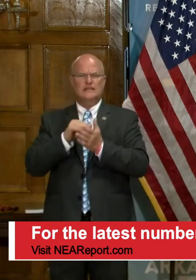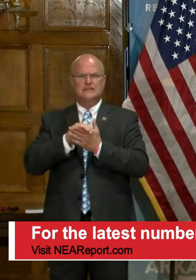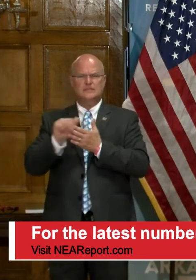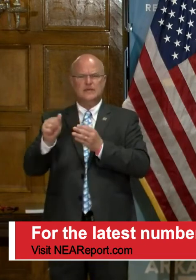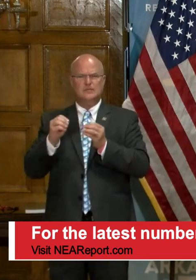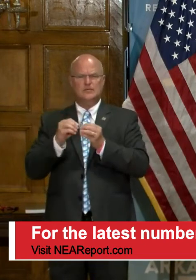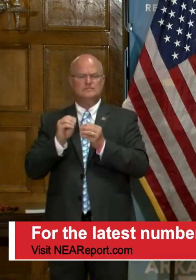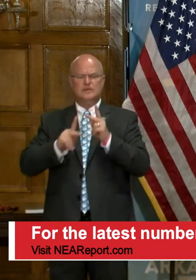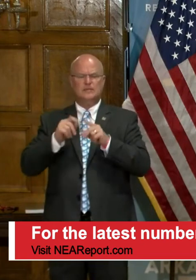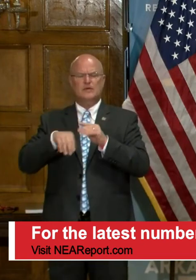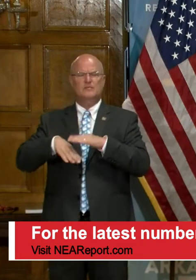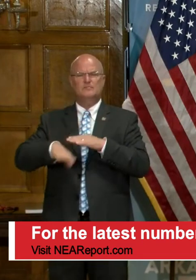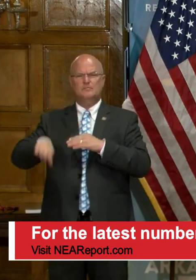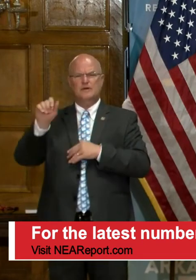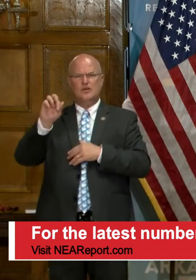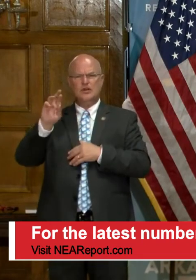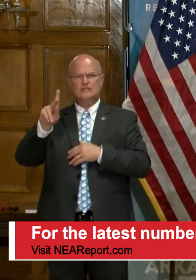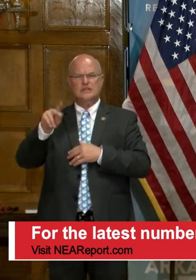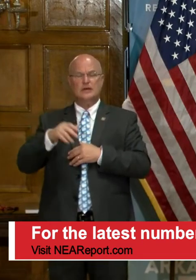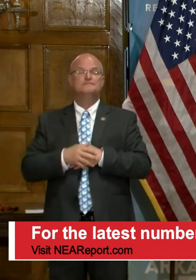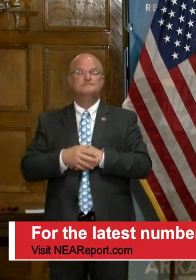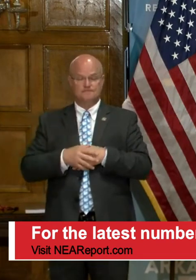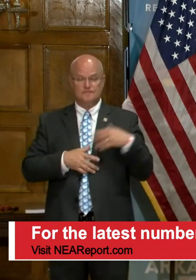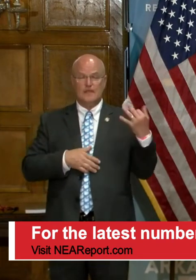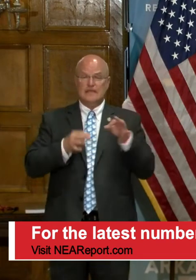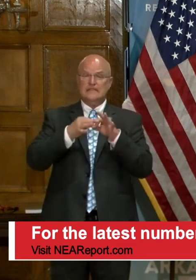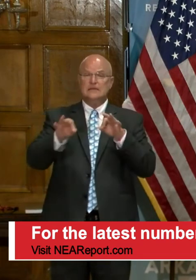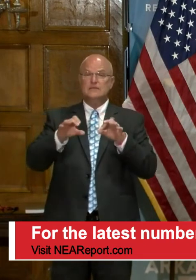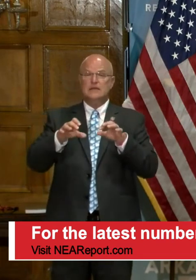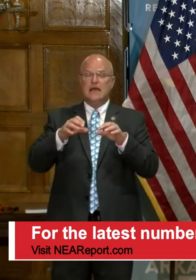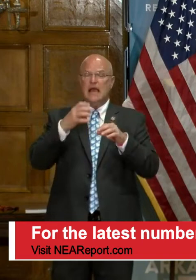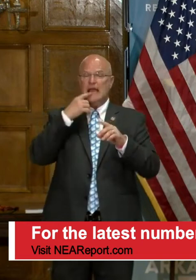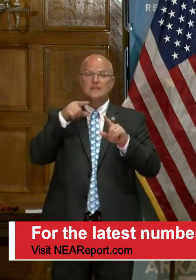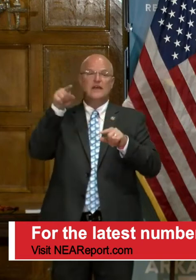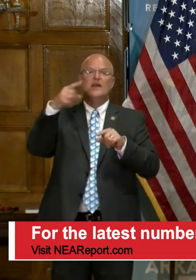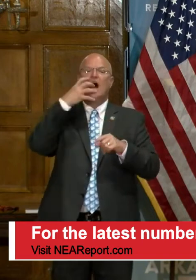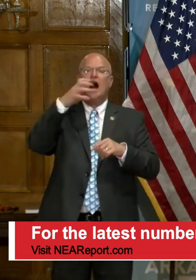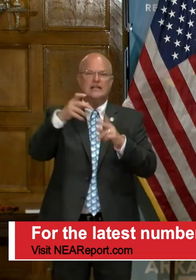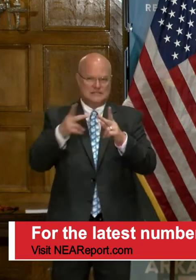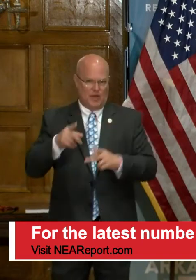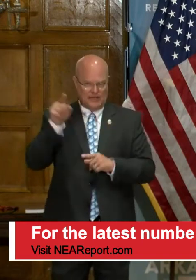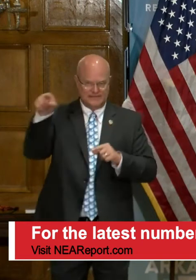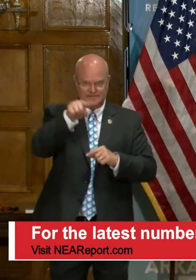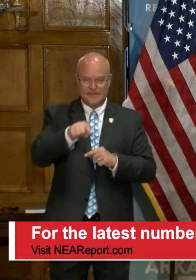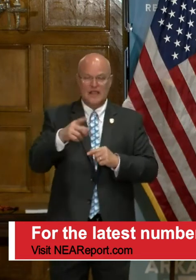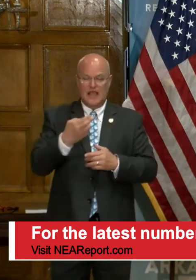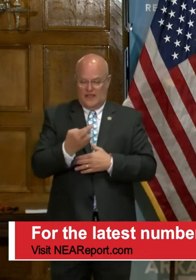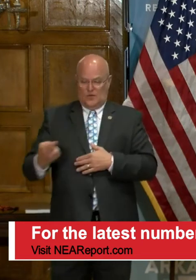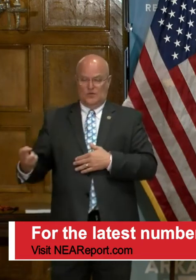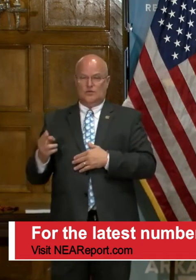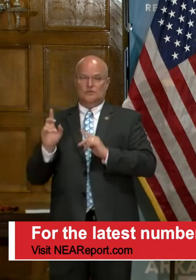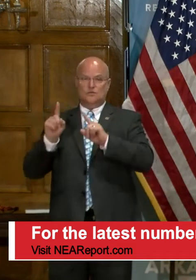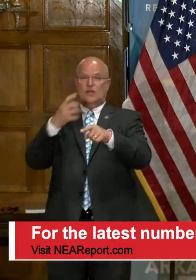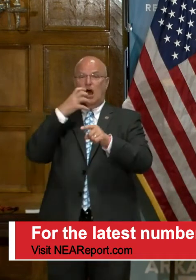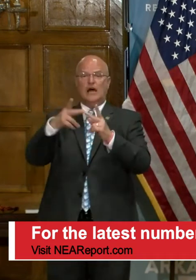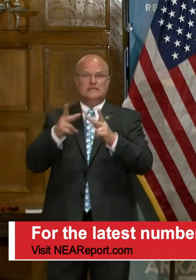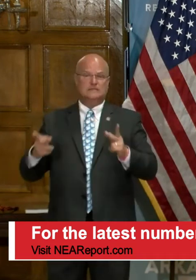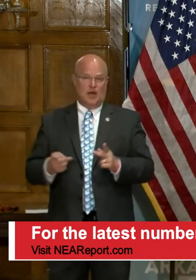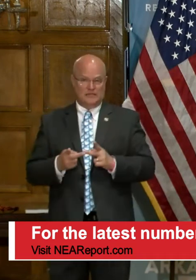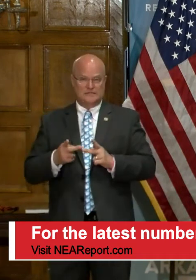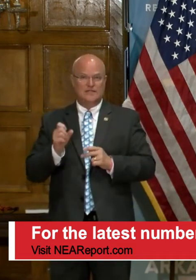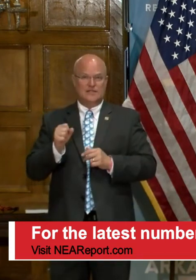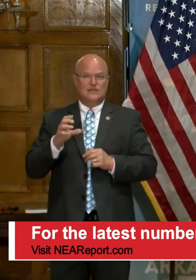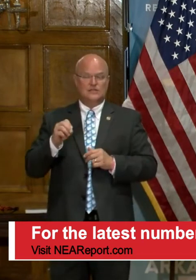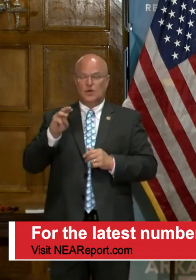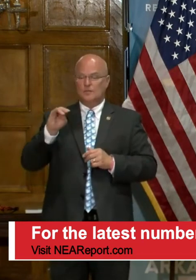Arkansas? Well, and the simple answer is that they were hotspots, and the resources went to hotspots. And